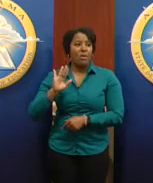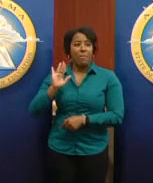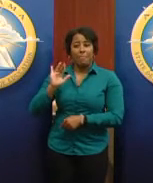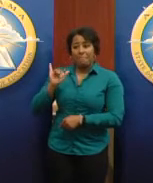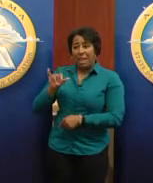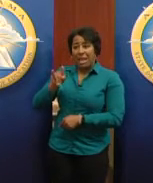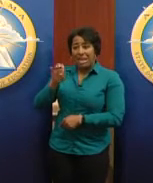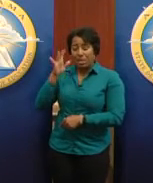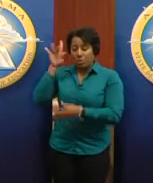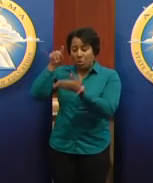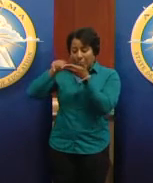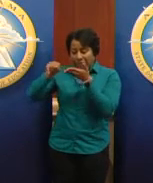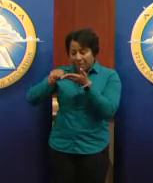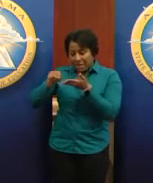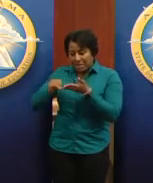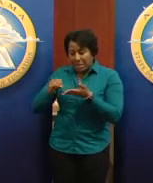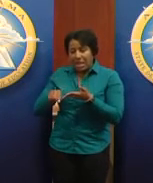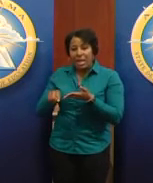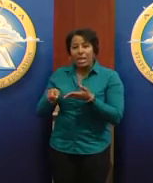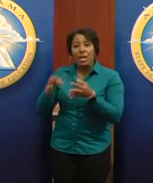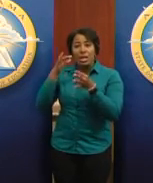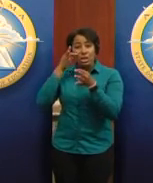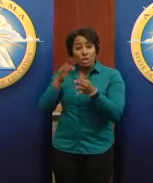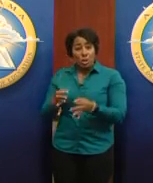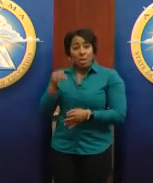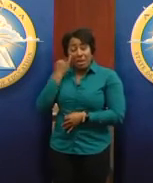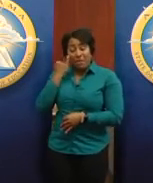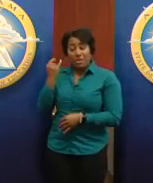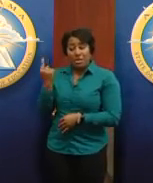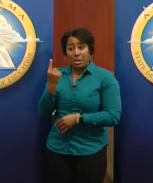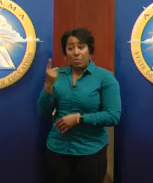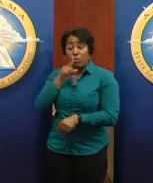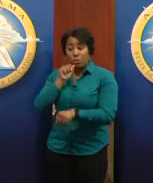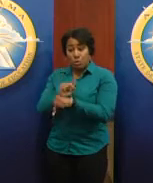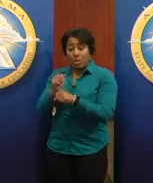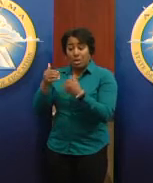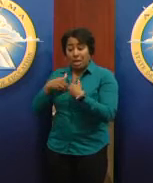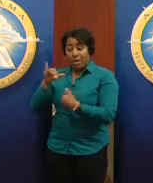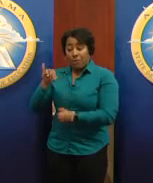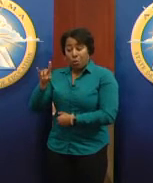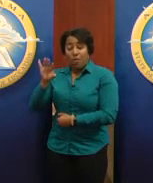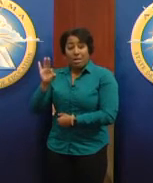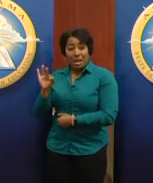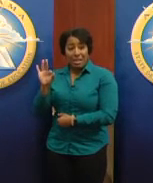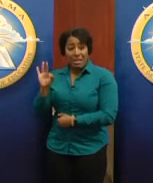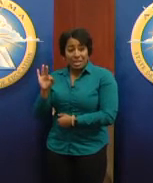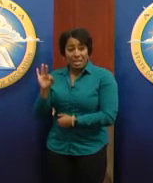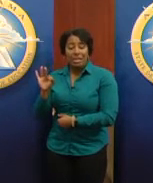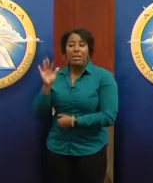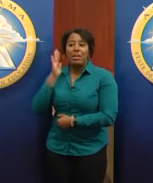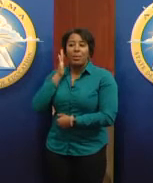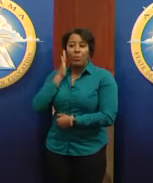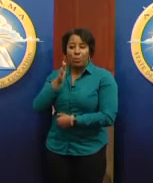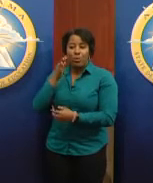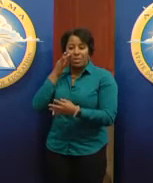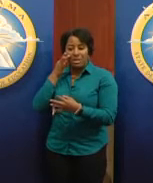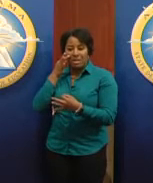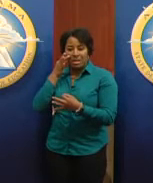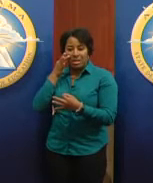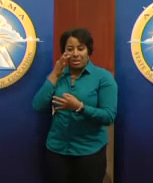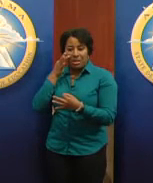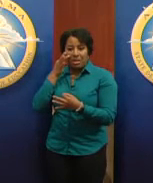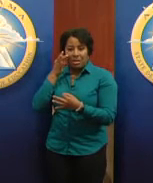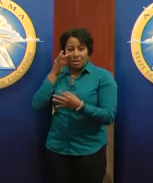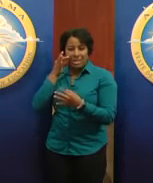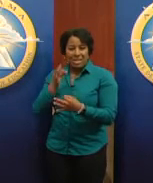case, determine if someone is infected, and then we do everything we can to determine if there are close contacts